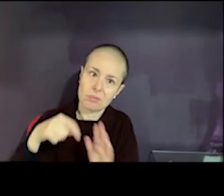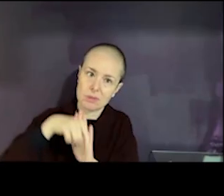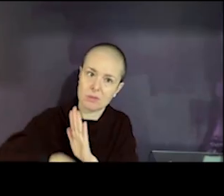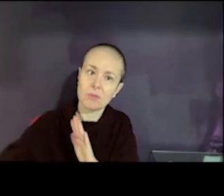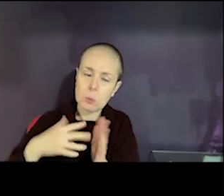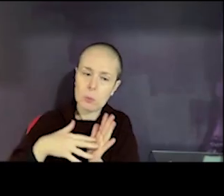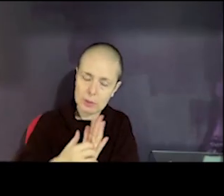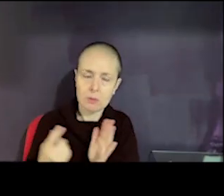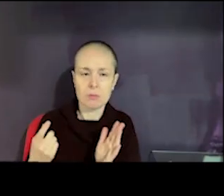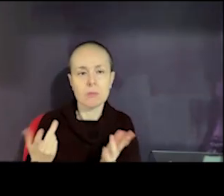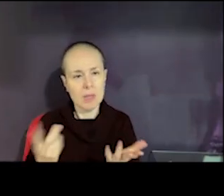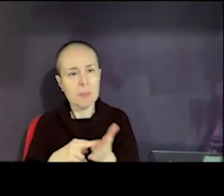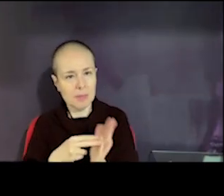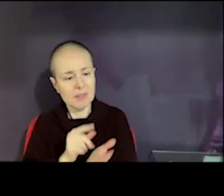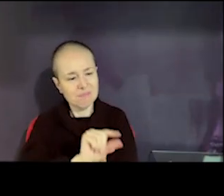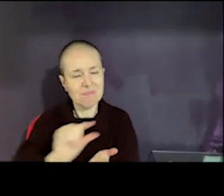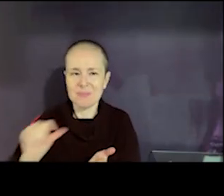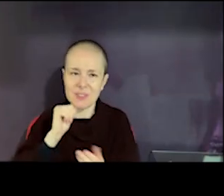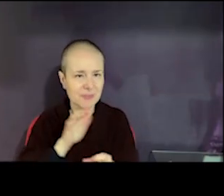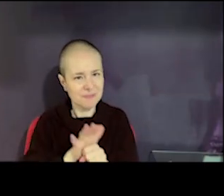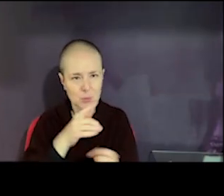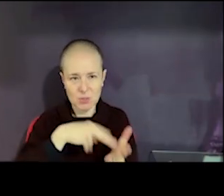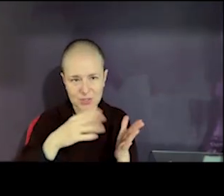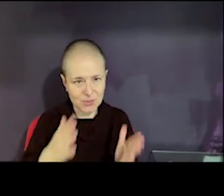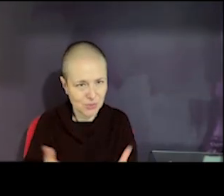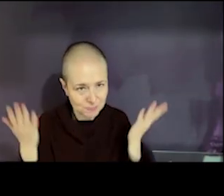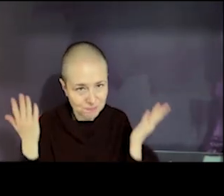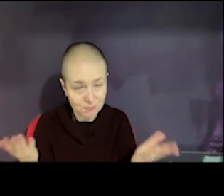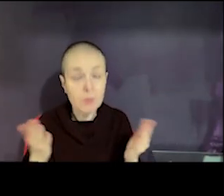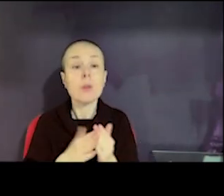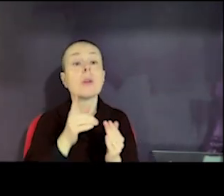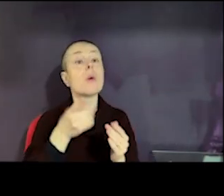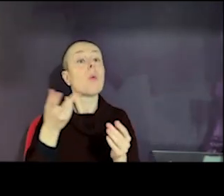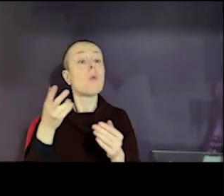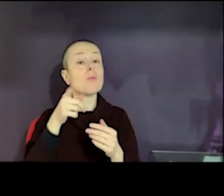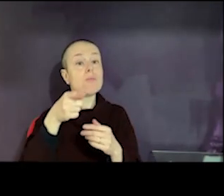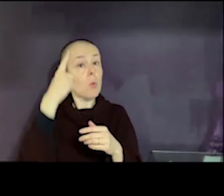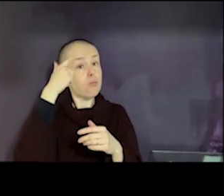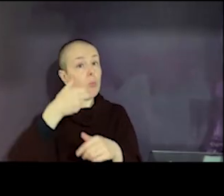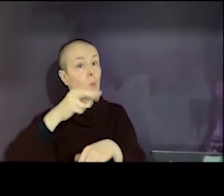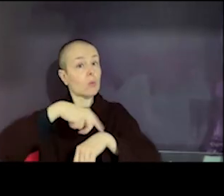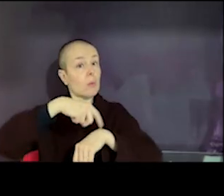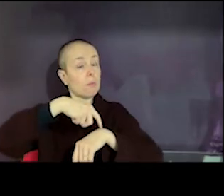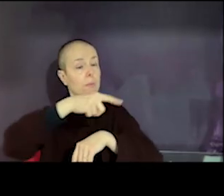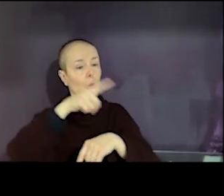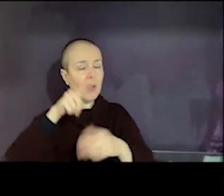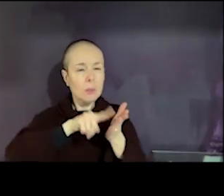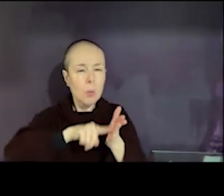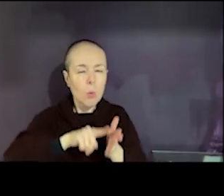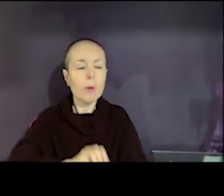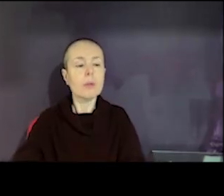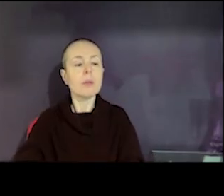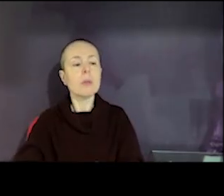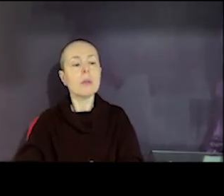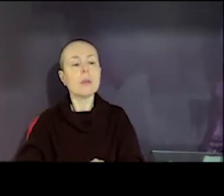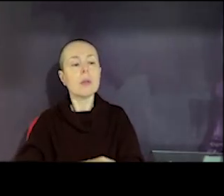much they pay. So I encourage you all to go in your own time to to explore these links that say like act on priority